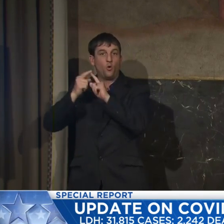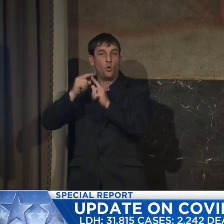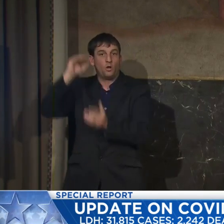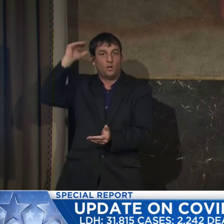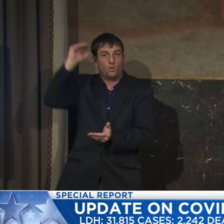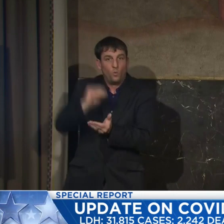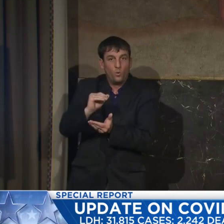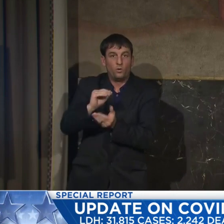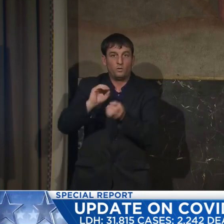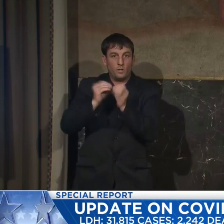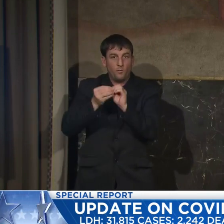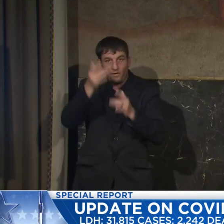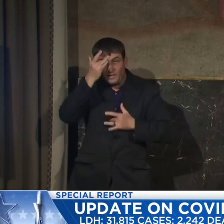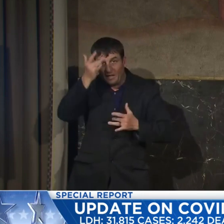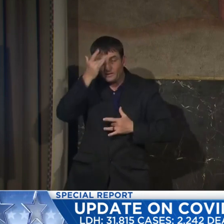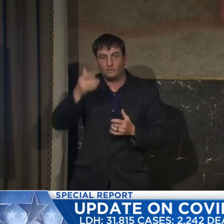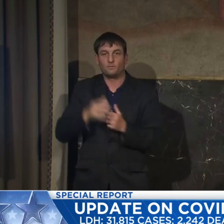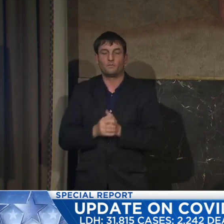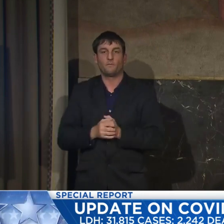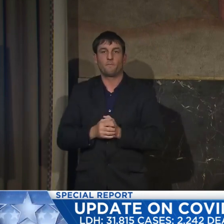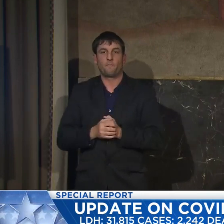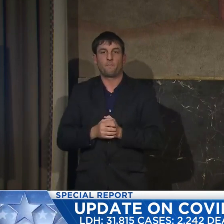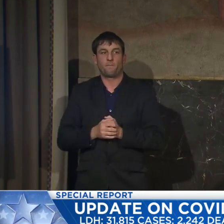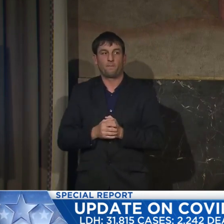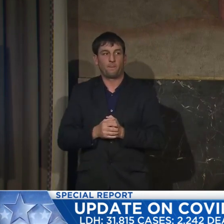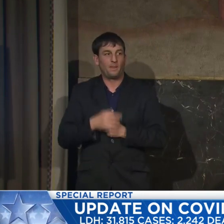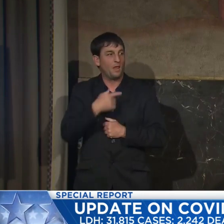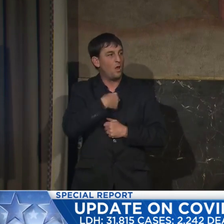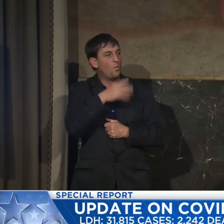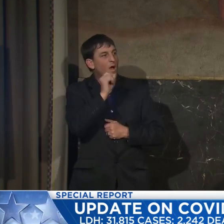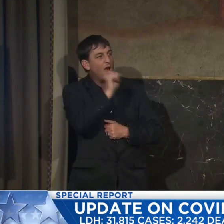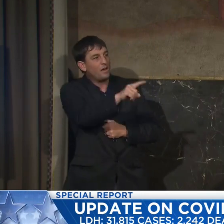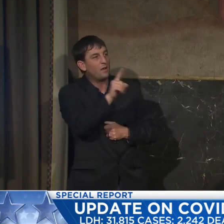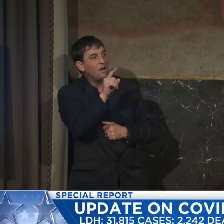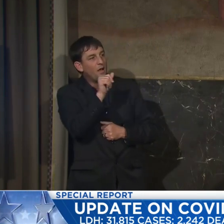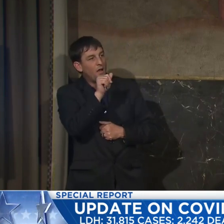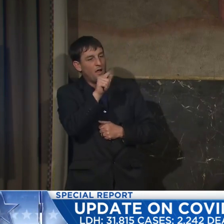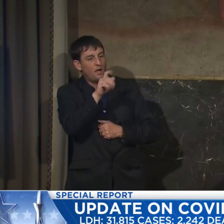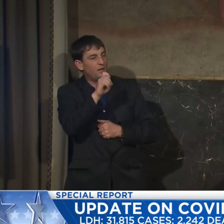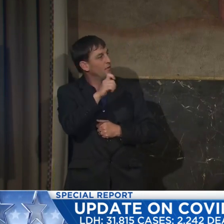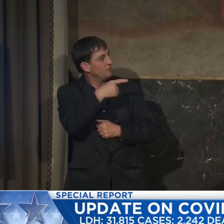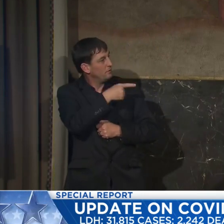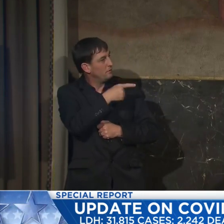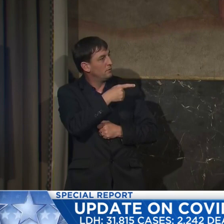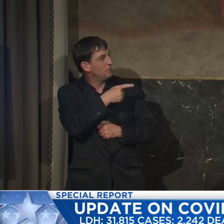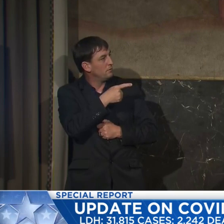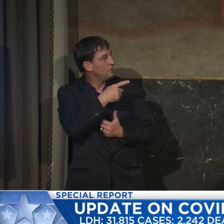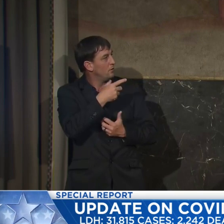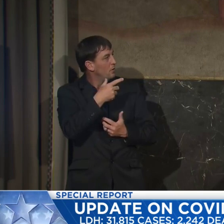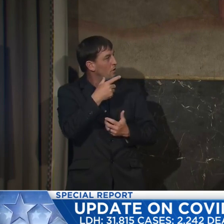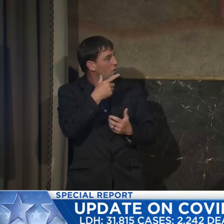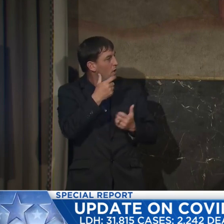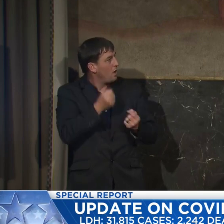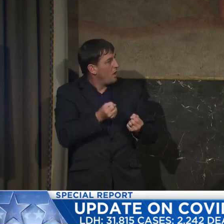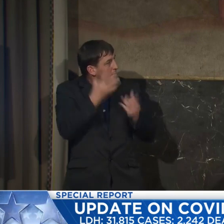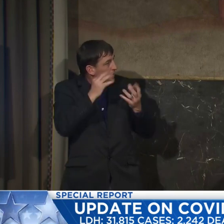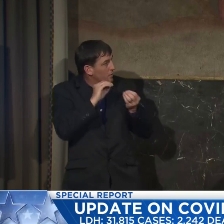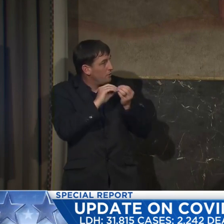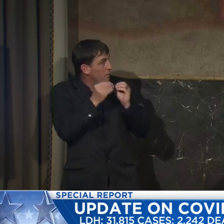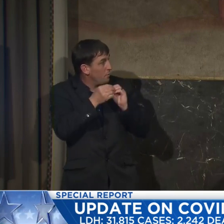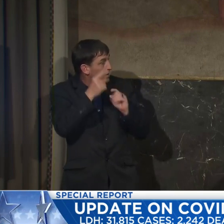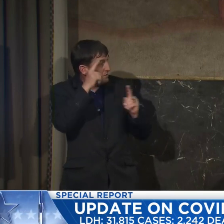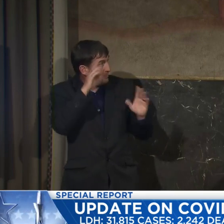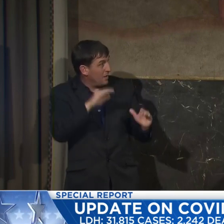down. But, you know, and Alex, I'll just ask you, in terms of what kind of the spikes we're expected to